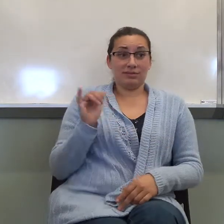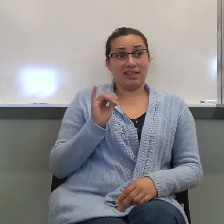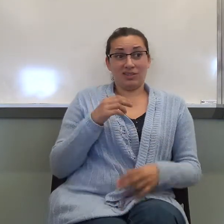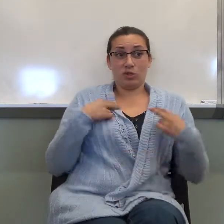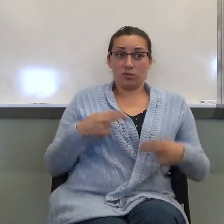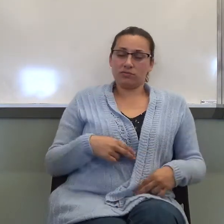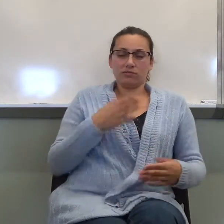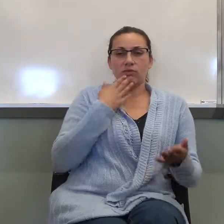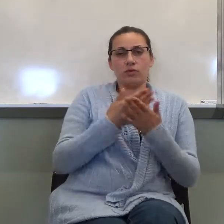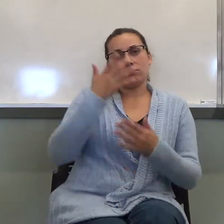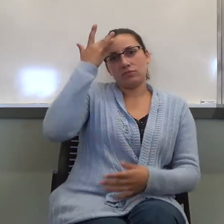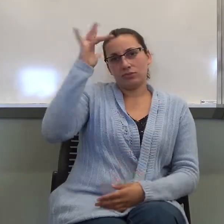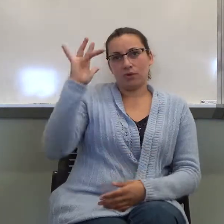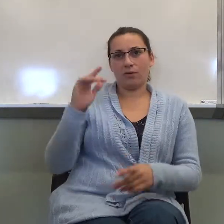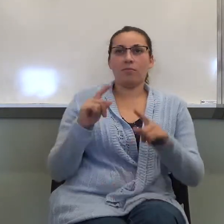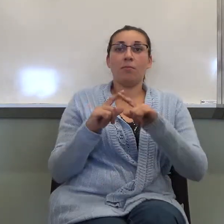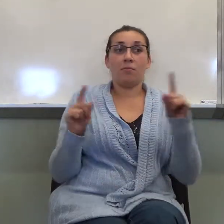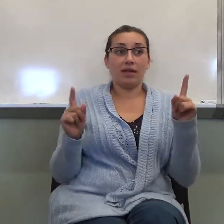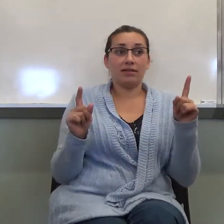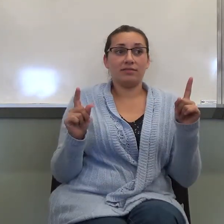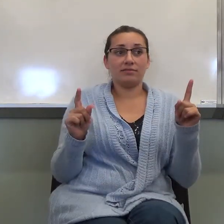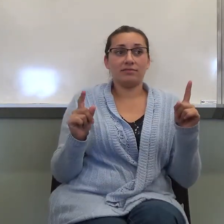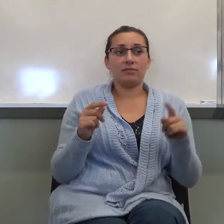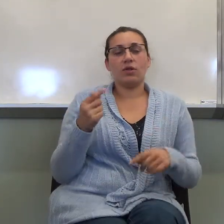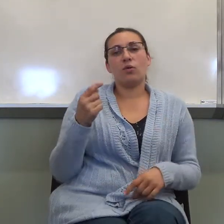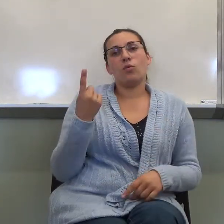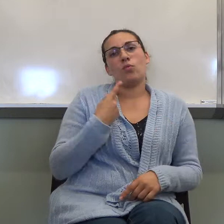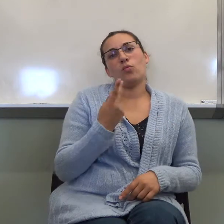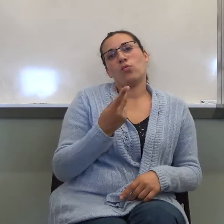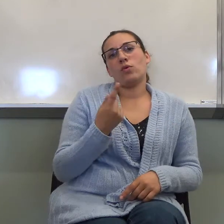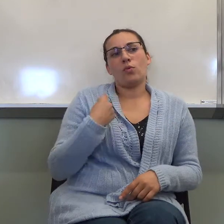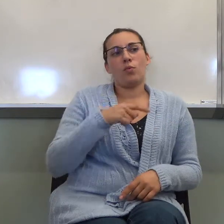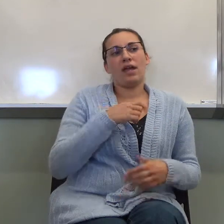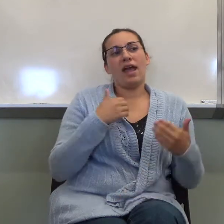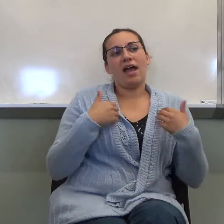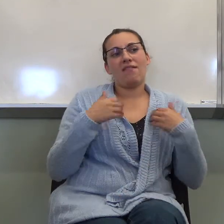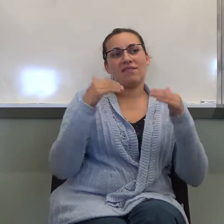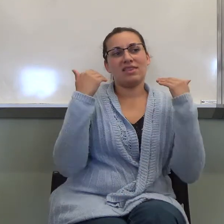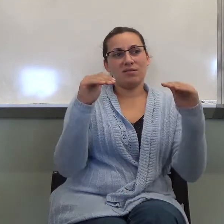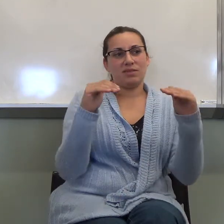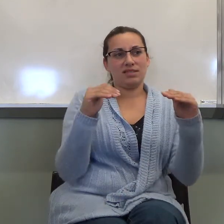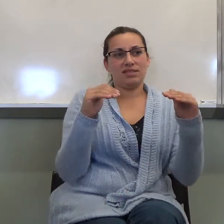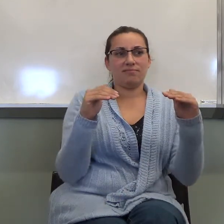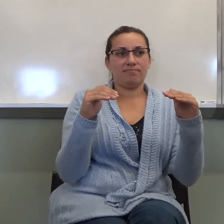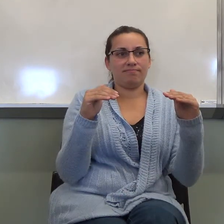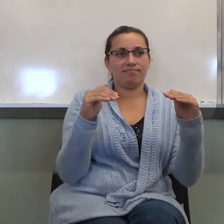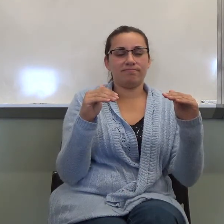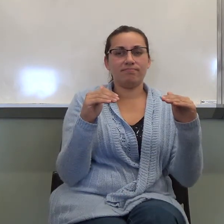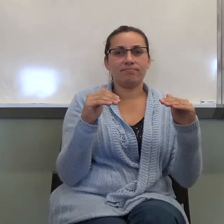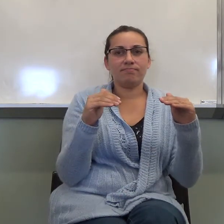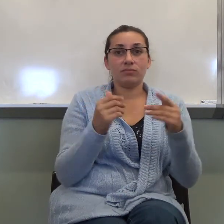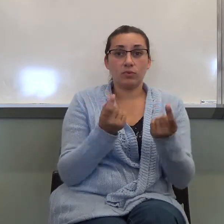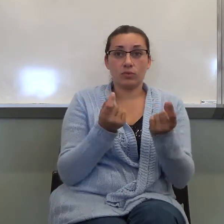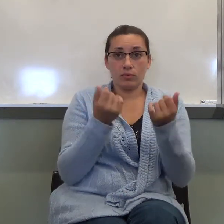But, we do have limitations to what we know. What we're going to do now is not only the addition